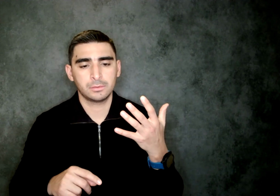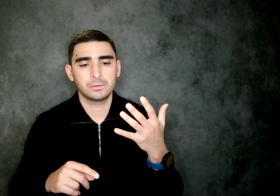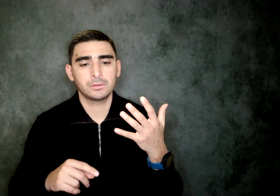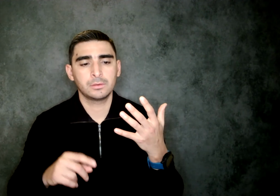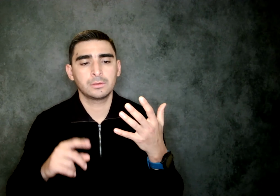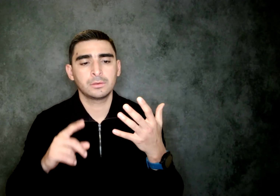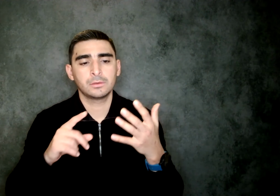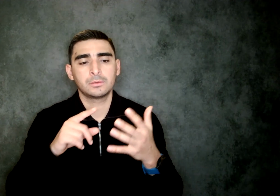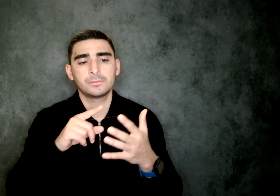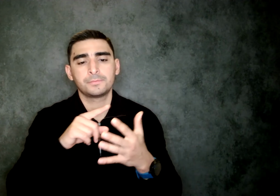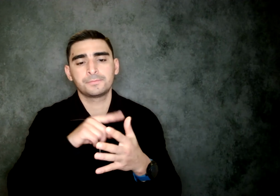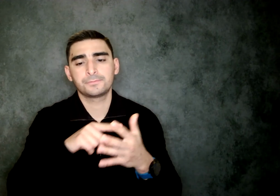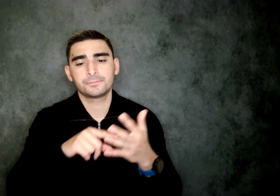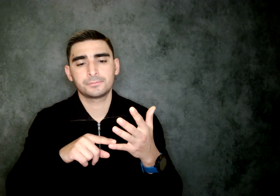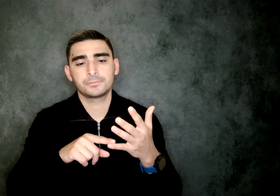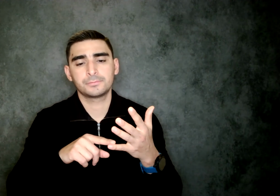parenting,